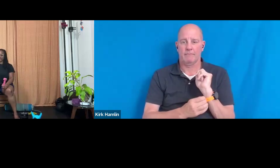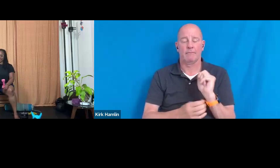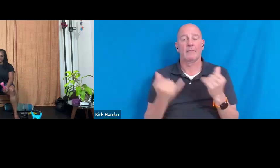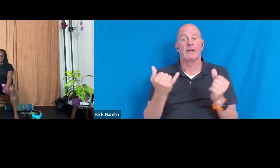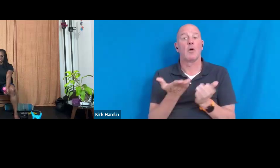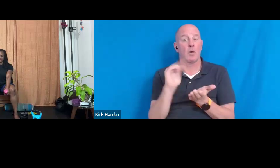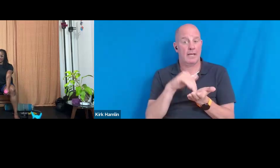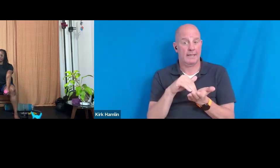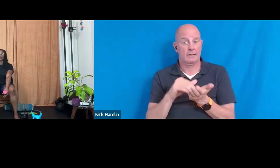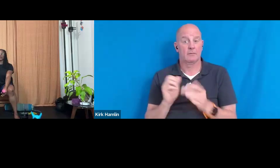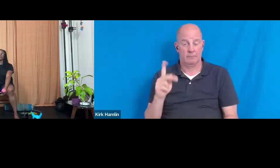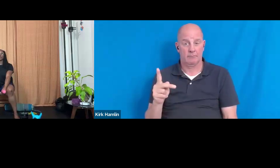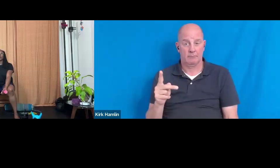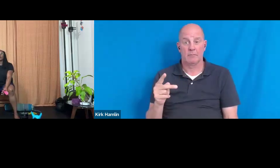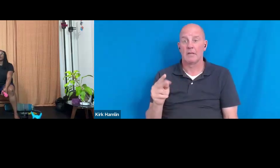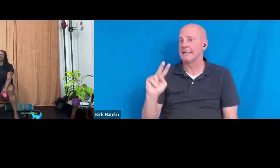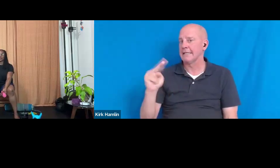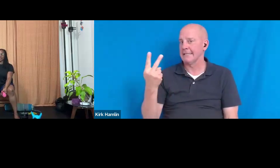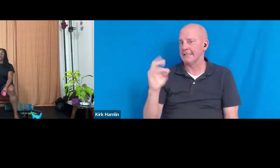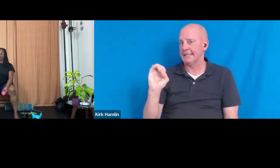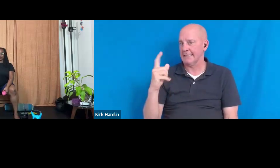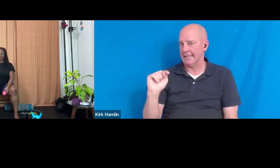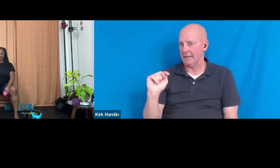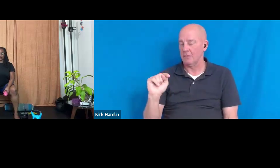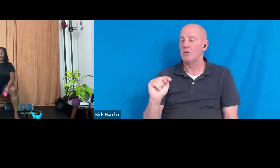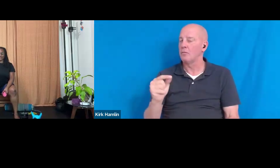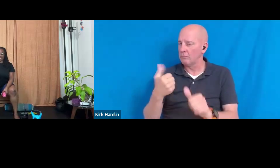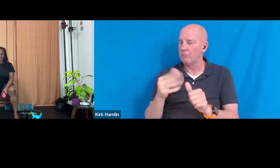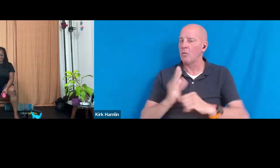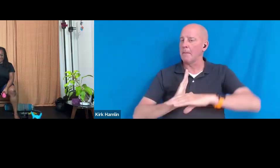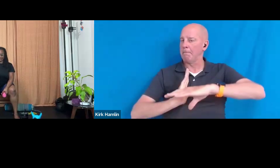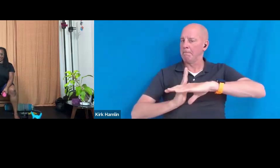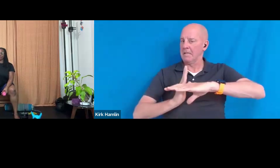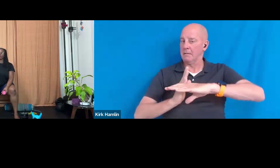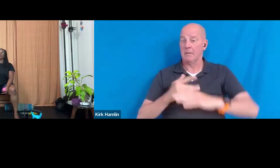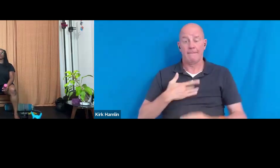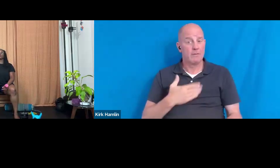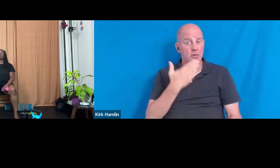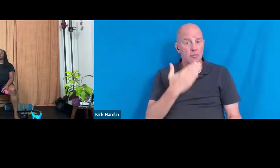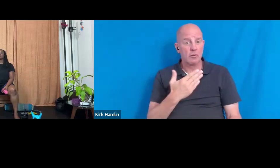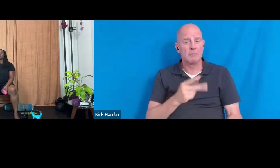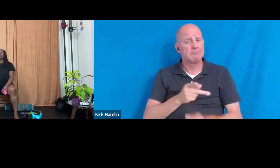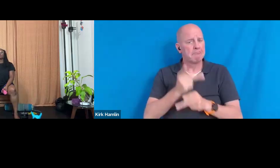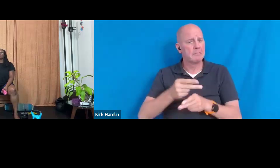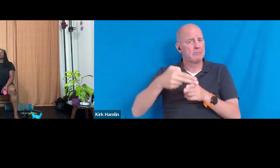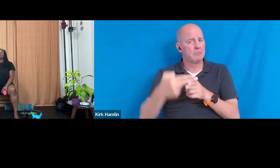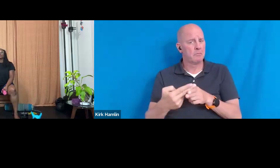for a medium. We're always chasing medium. All right, let's get ready for the second set. Take a breath.